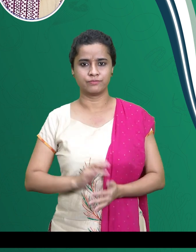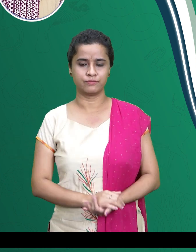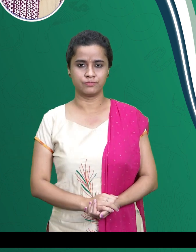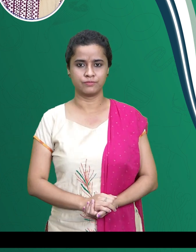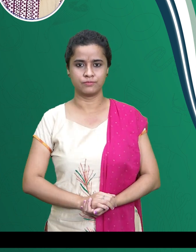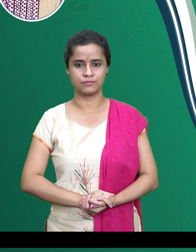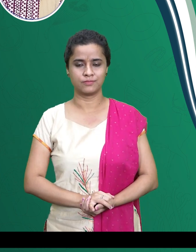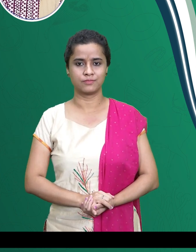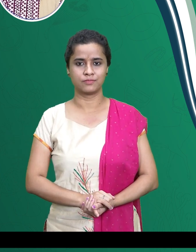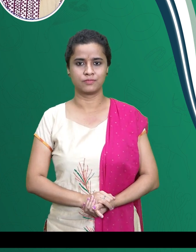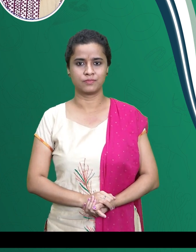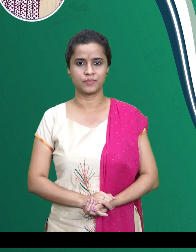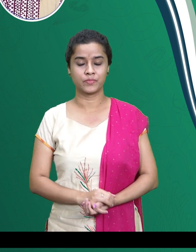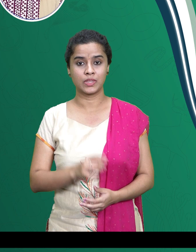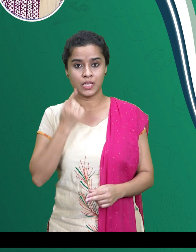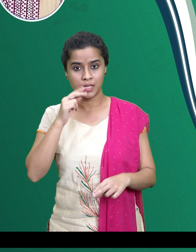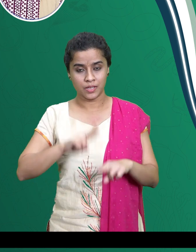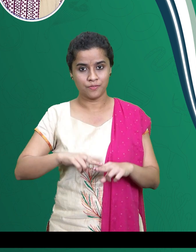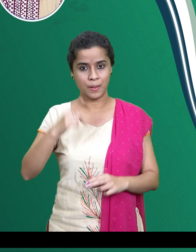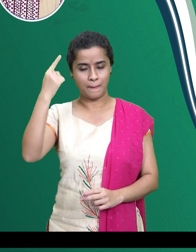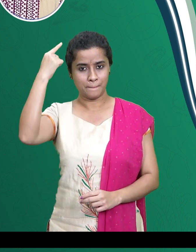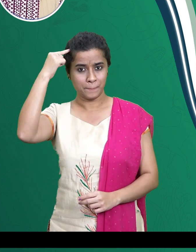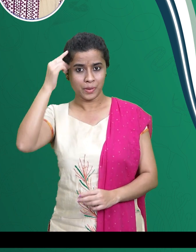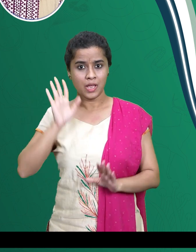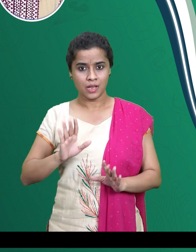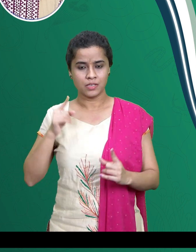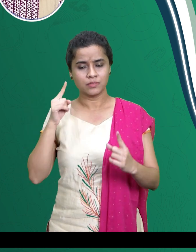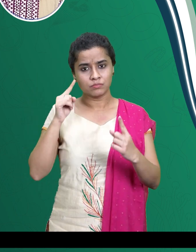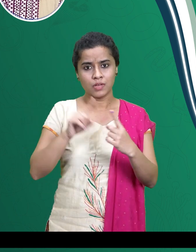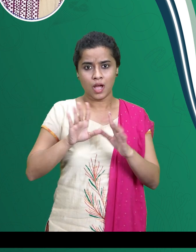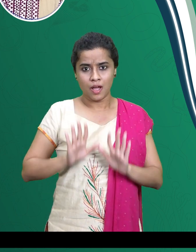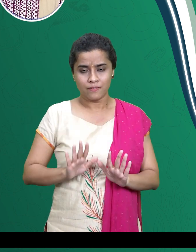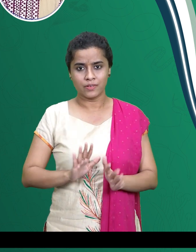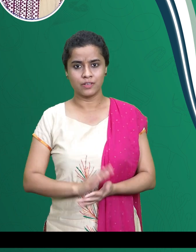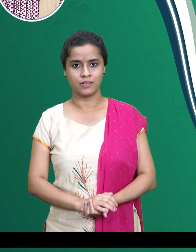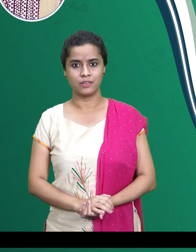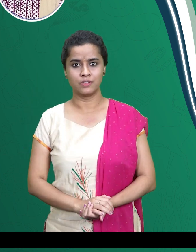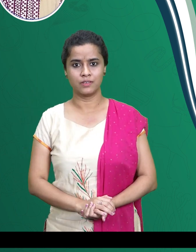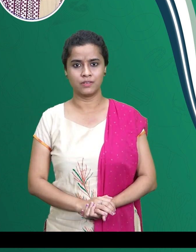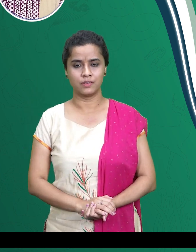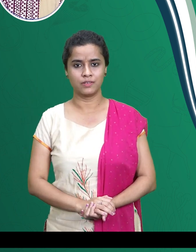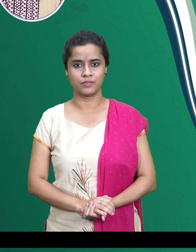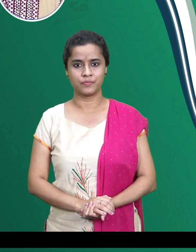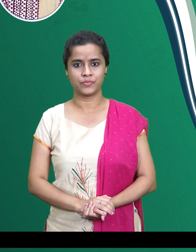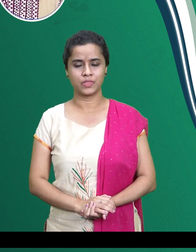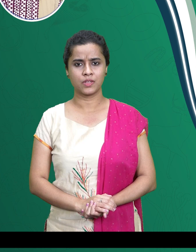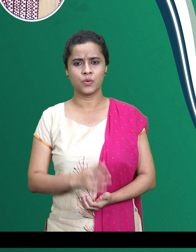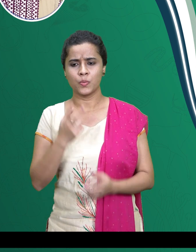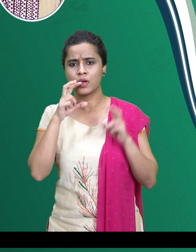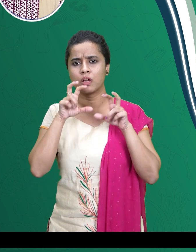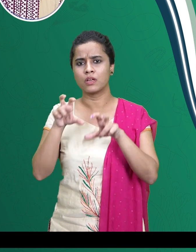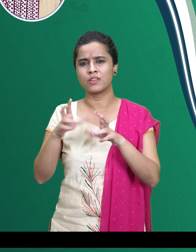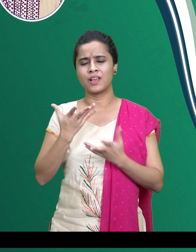If the brain is the target, we will observe